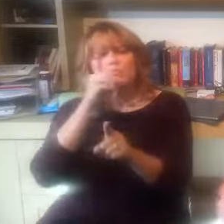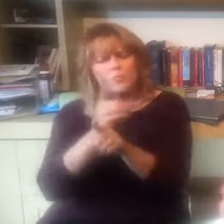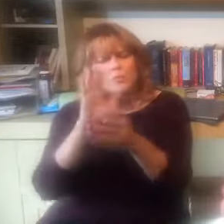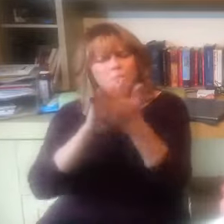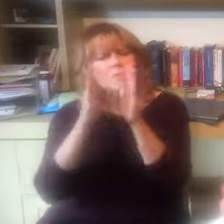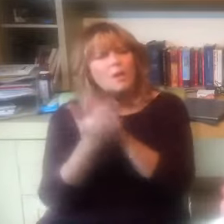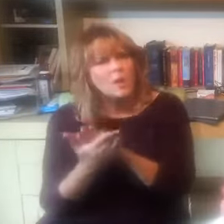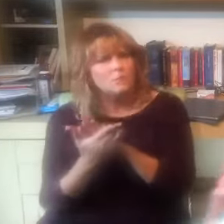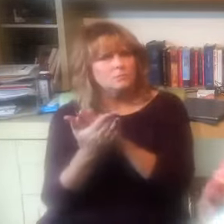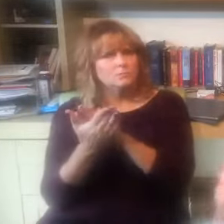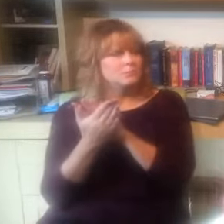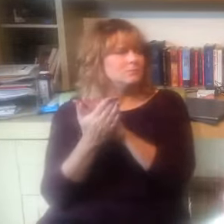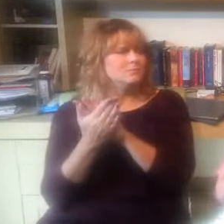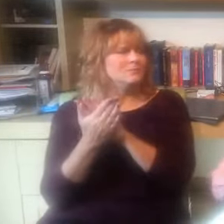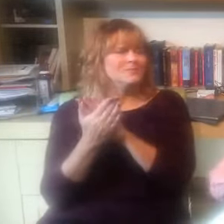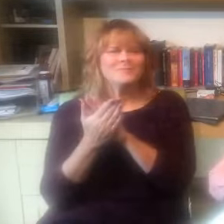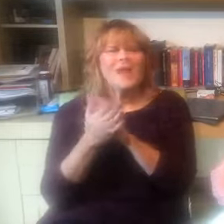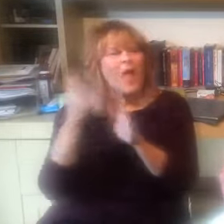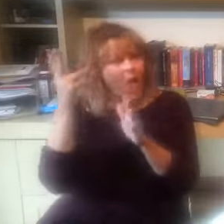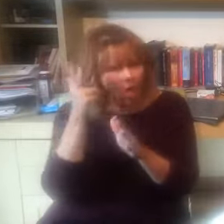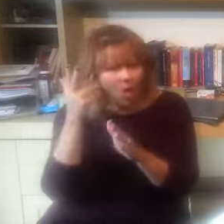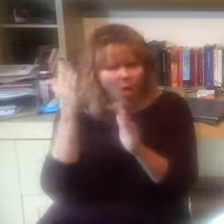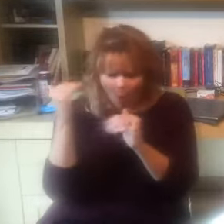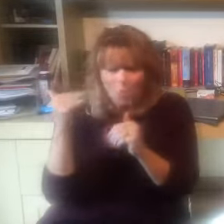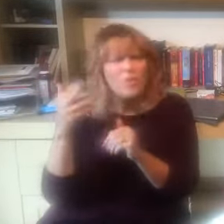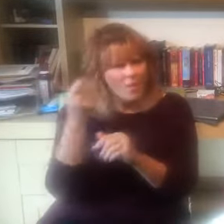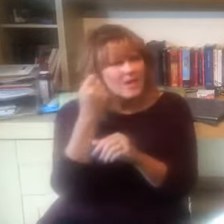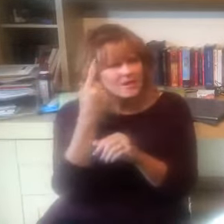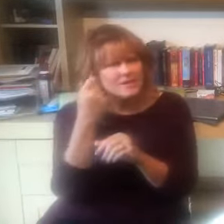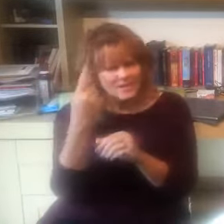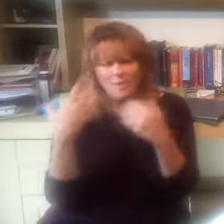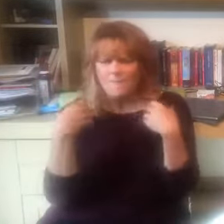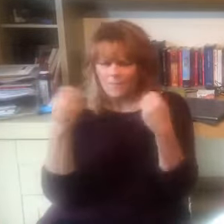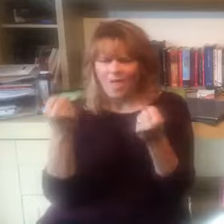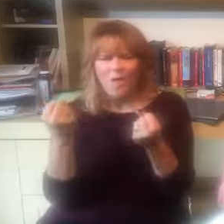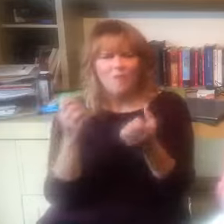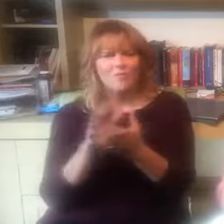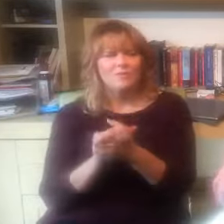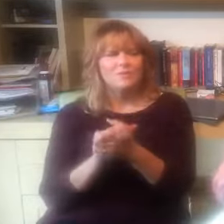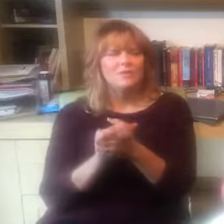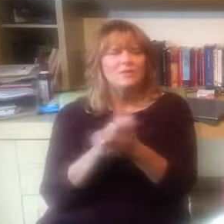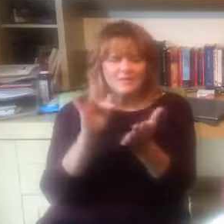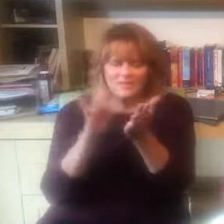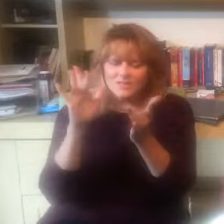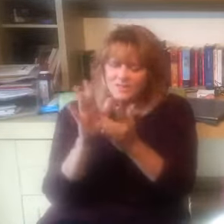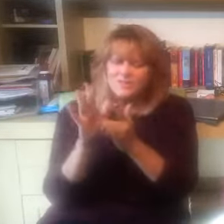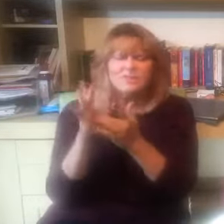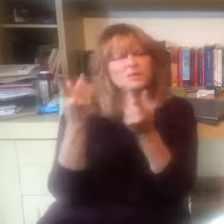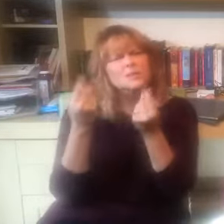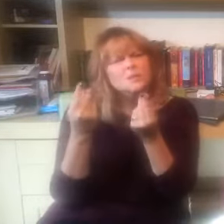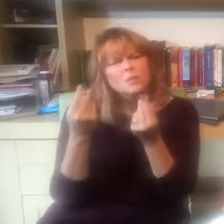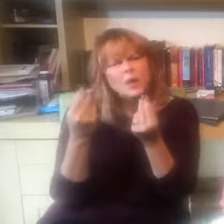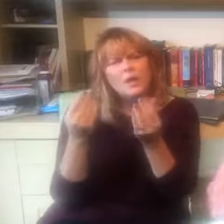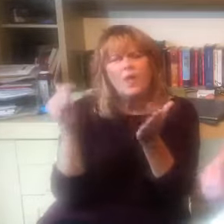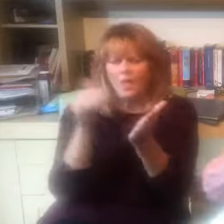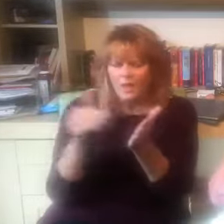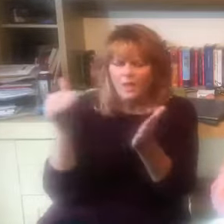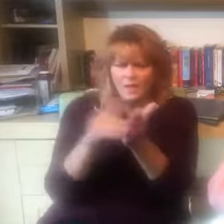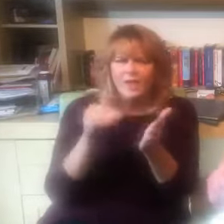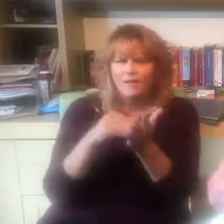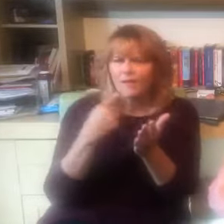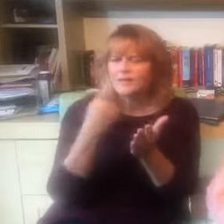is. Oh, I hope you all are getting this morning. This is powerful. What Jesus did, and I'm going to say it over and over,